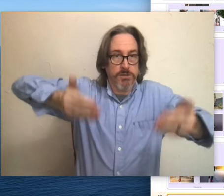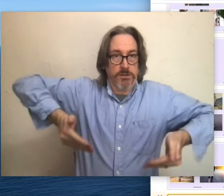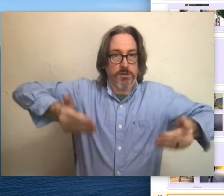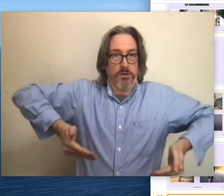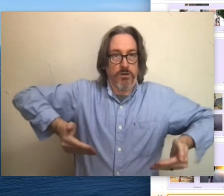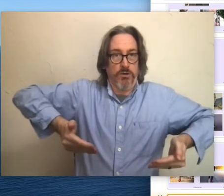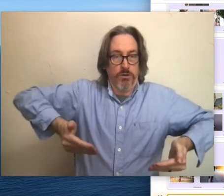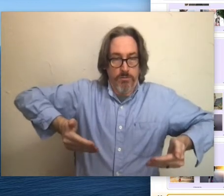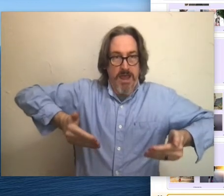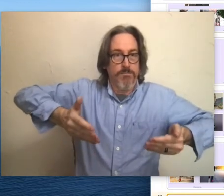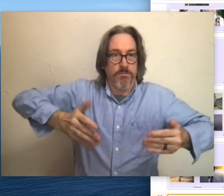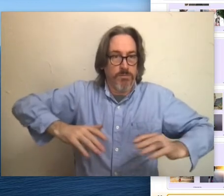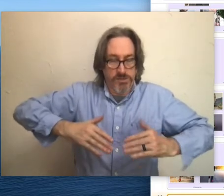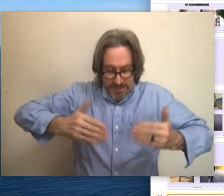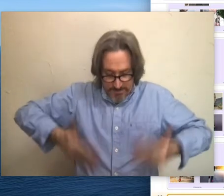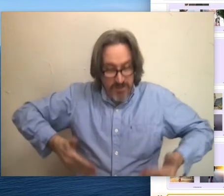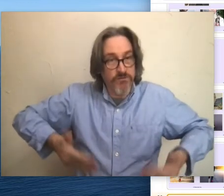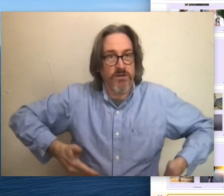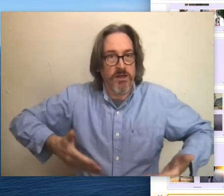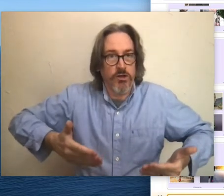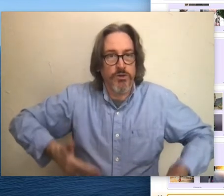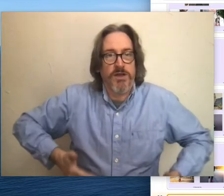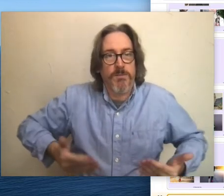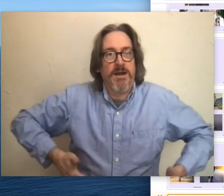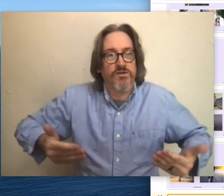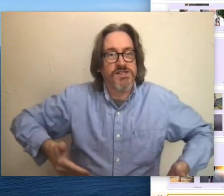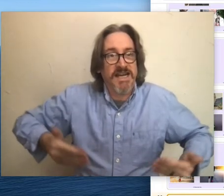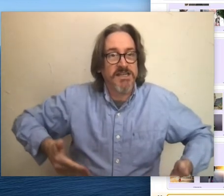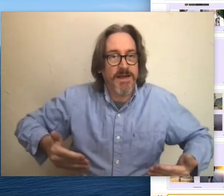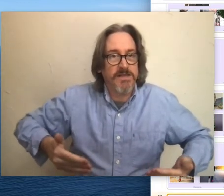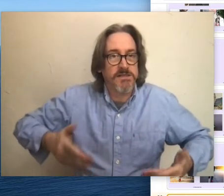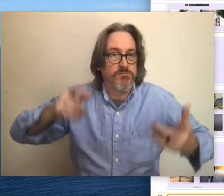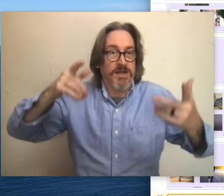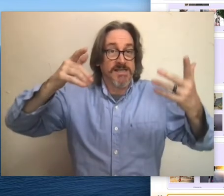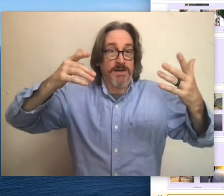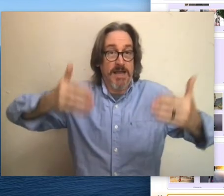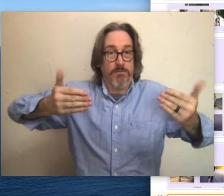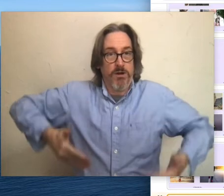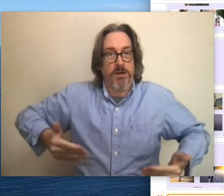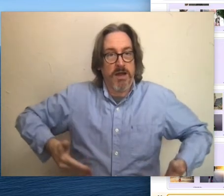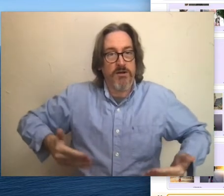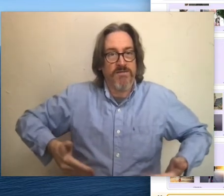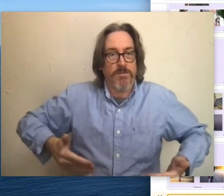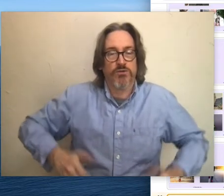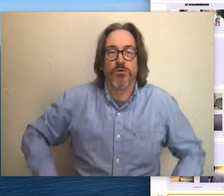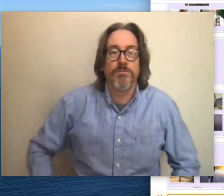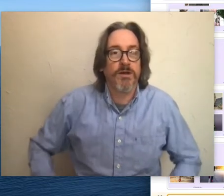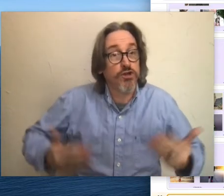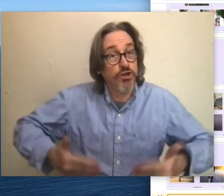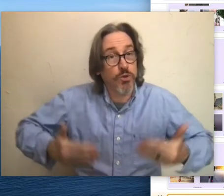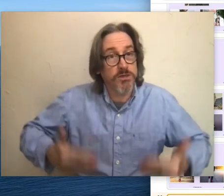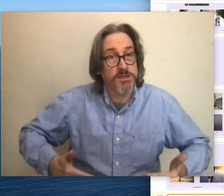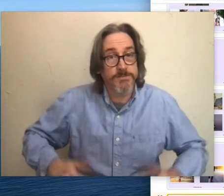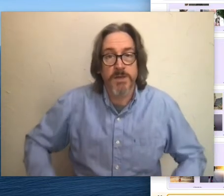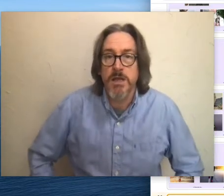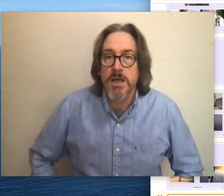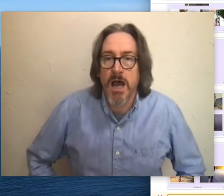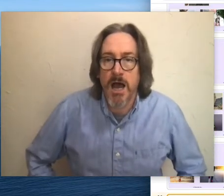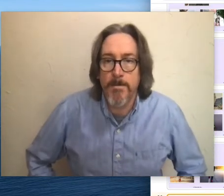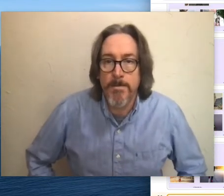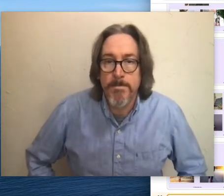Shorts. And most of the time, if you'll do it at the bottom of your signing space, because I'm on camera, I don't have that much room, but shorts.